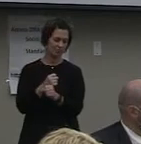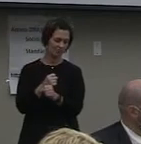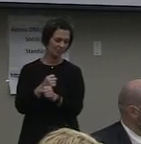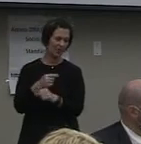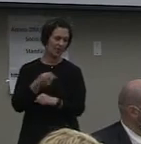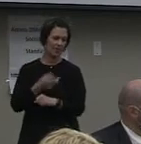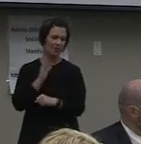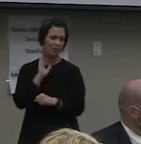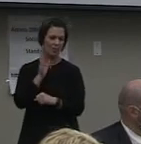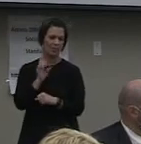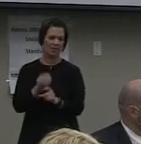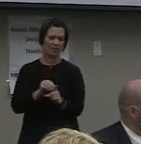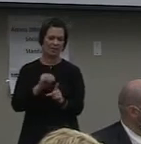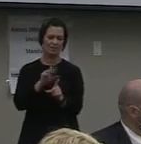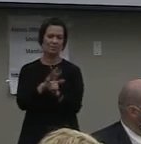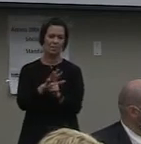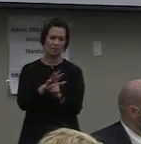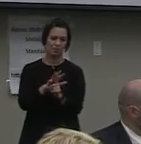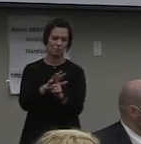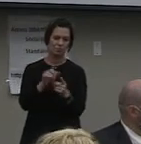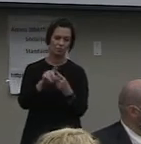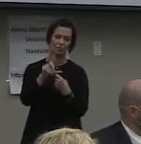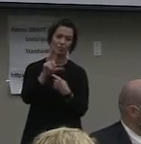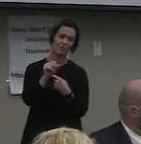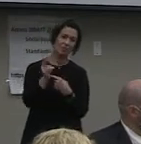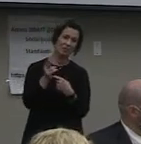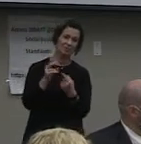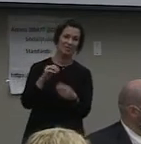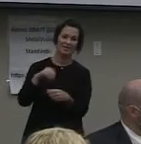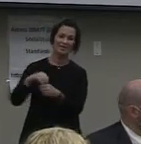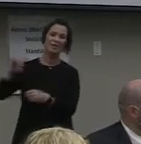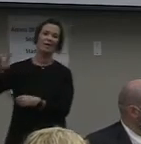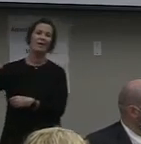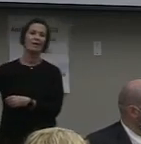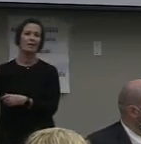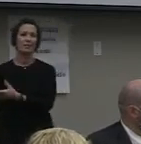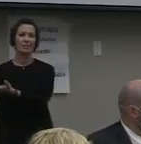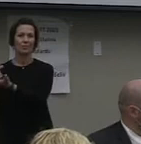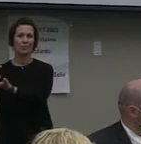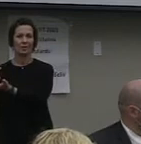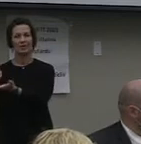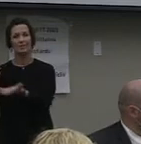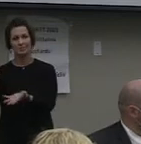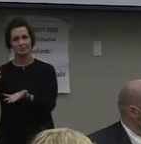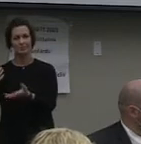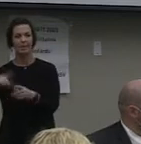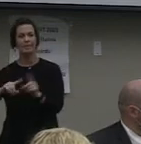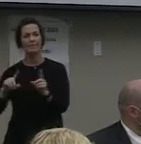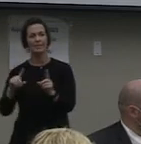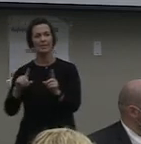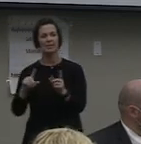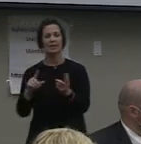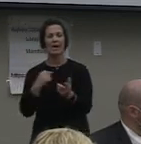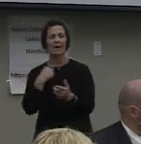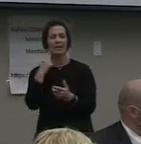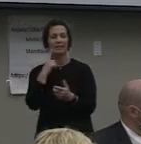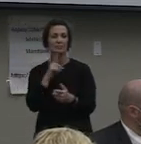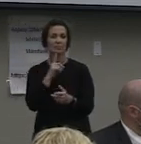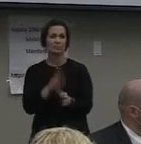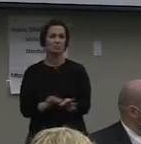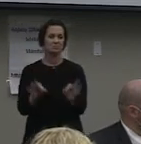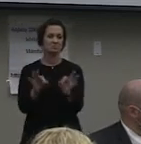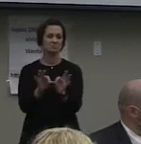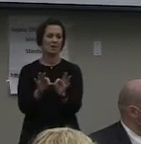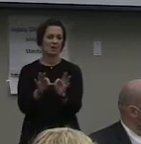exposed to Louisiana history will be when he gets to eighth grade with our current standards. So I think integrating it into